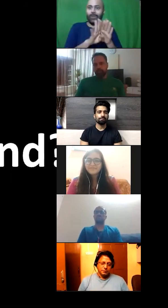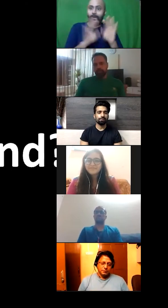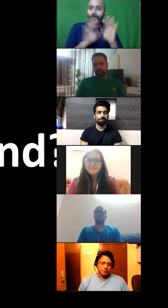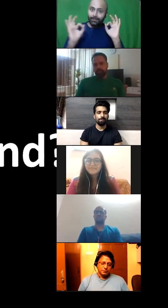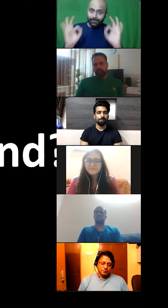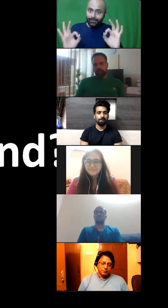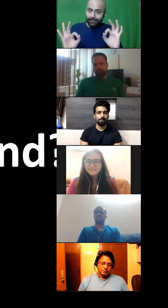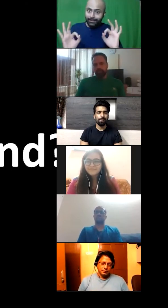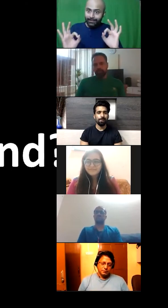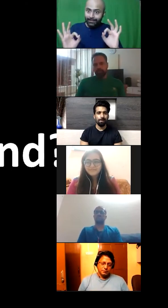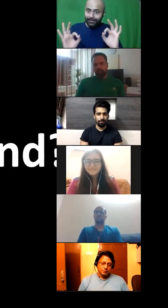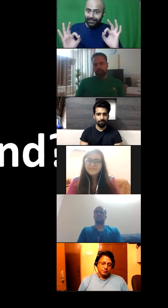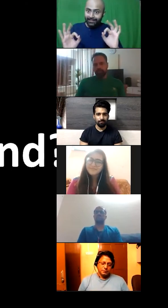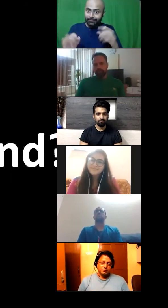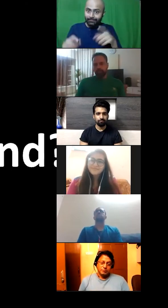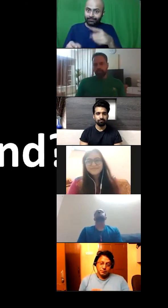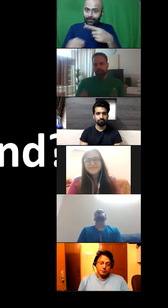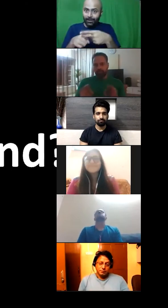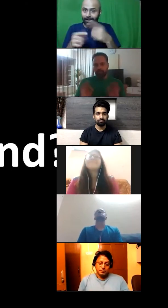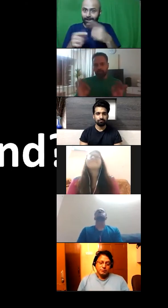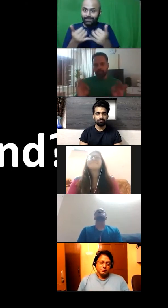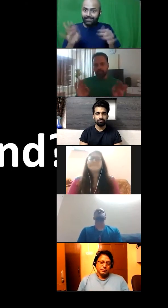Saturday, Sunday, good.